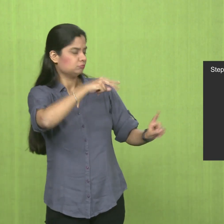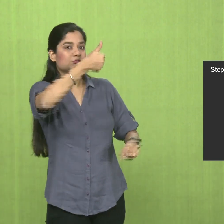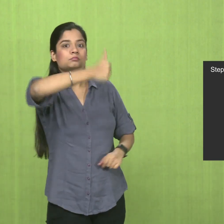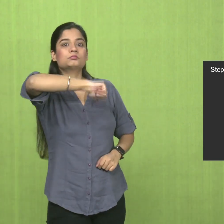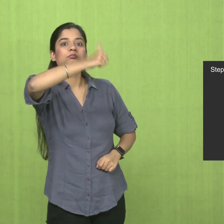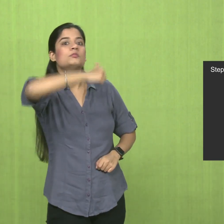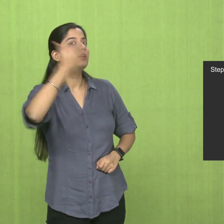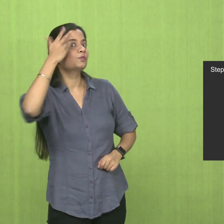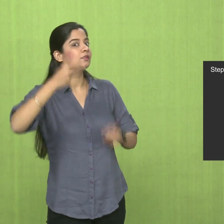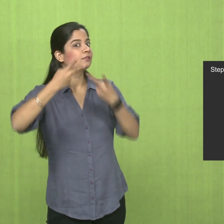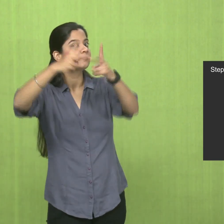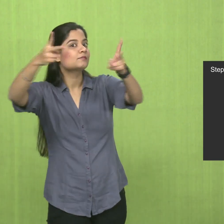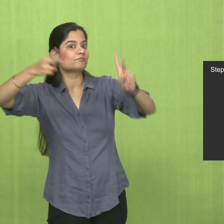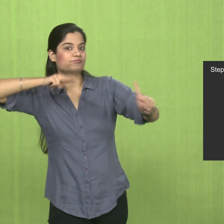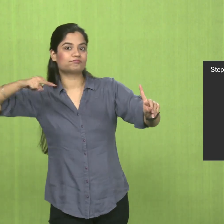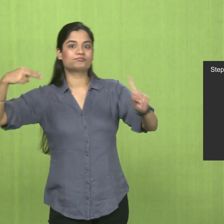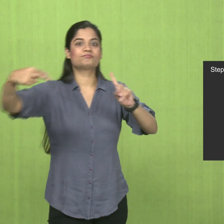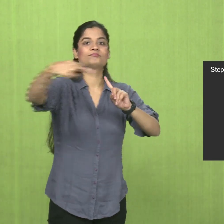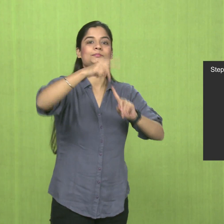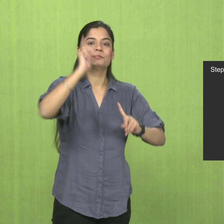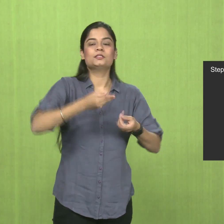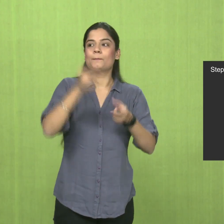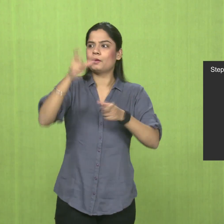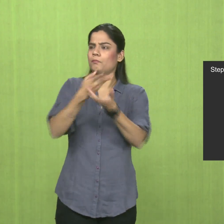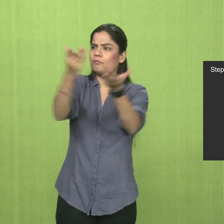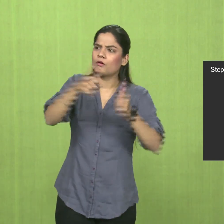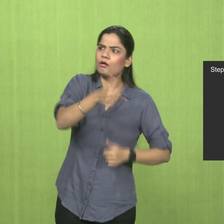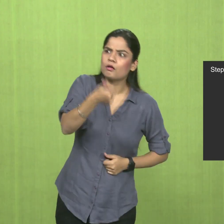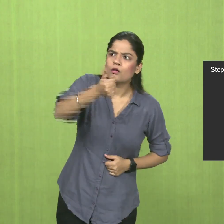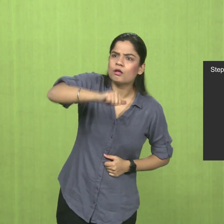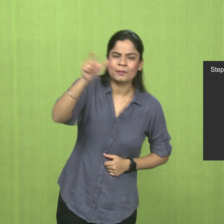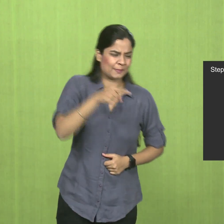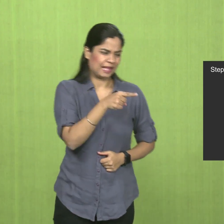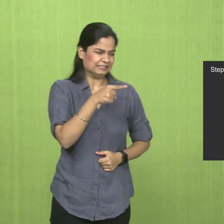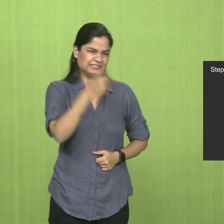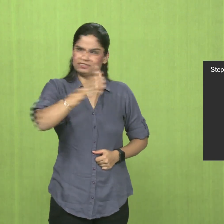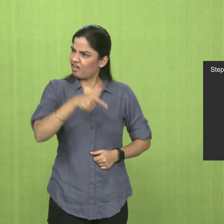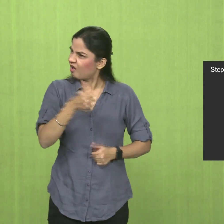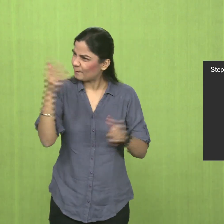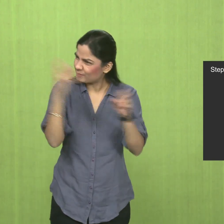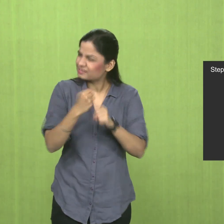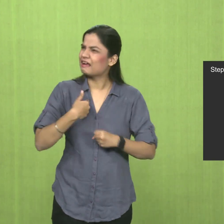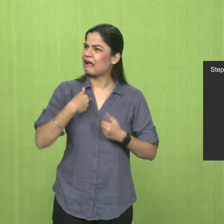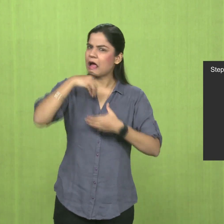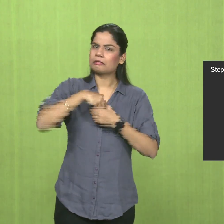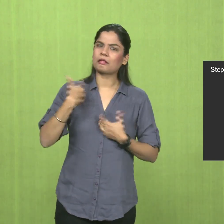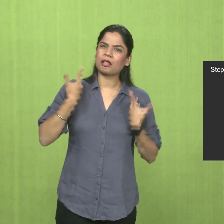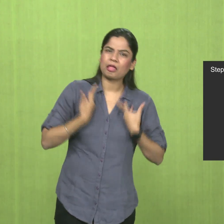There can be different perspectives from different people in terms of evaluation. We should have an open mind of taking the